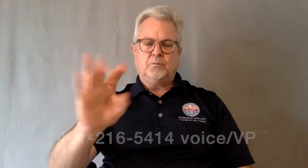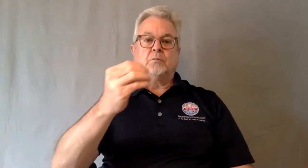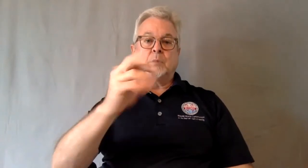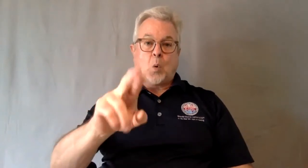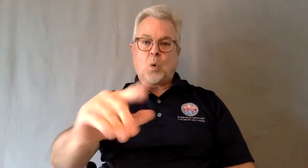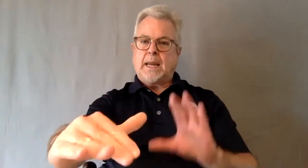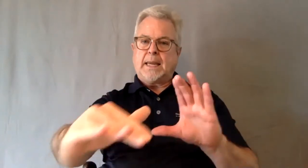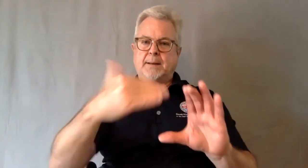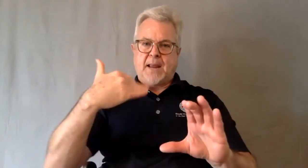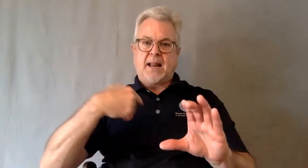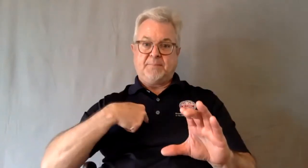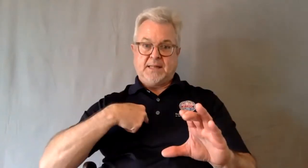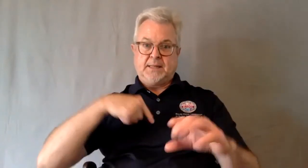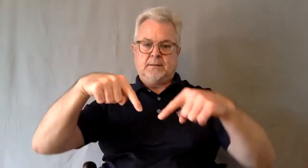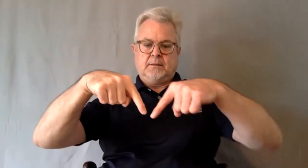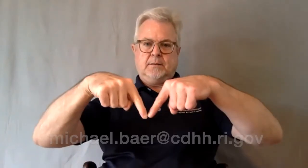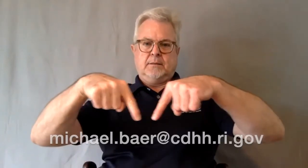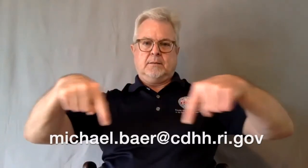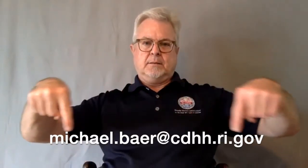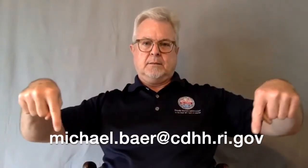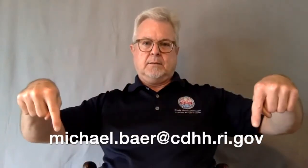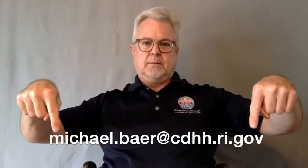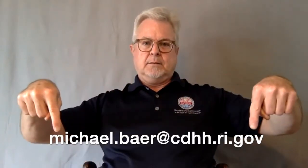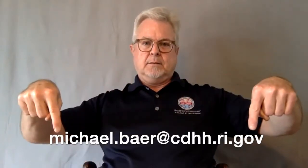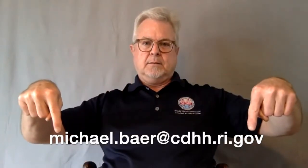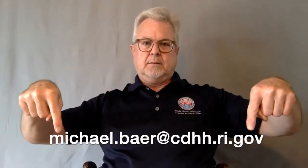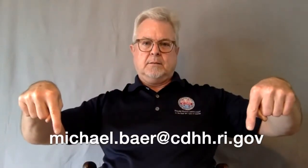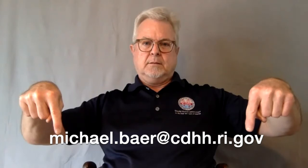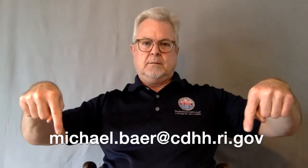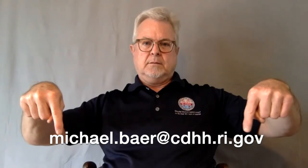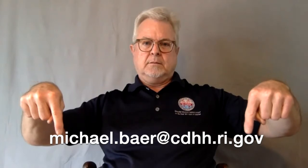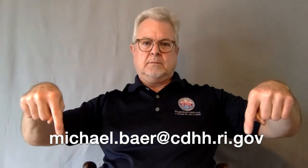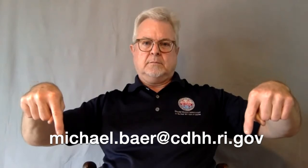401-216-5414. Or you can email me at this email.